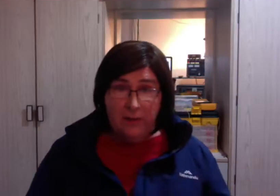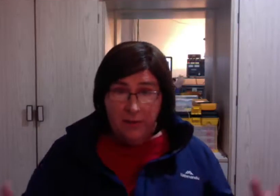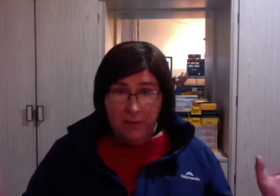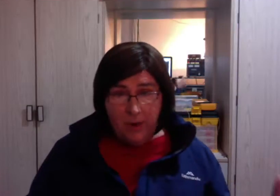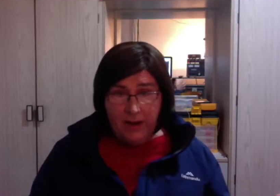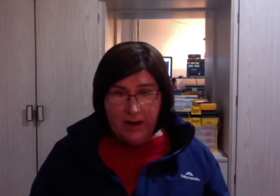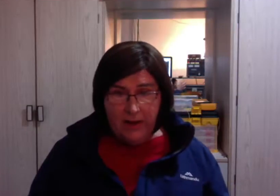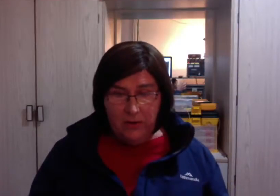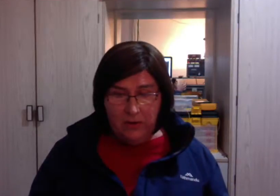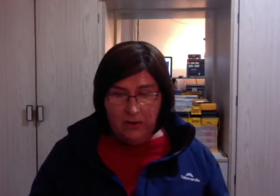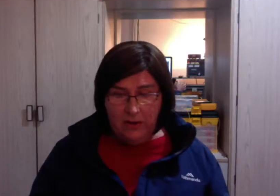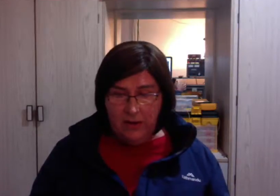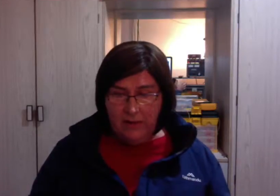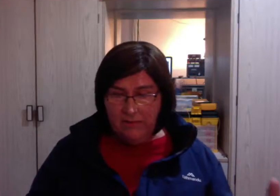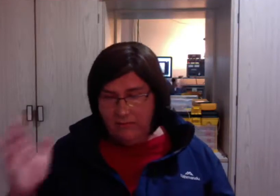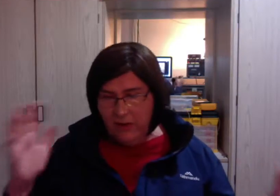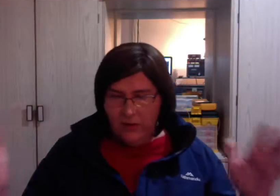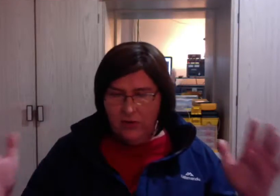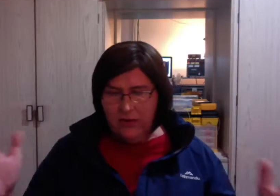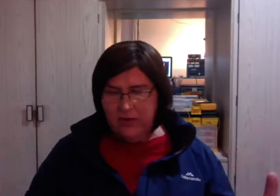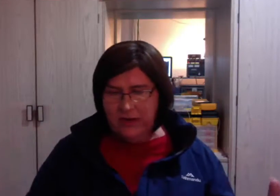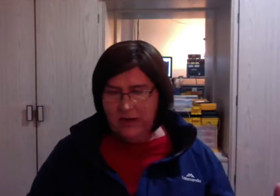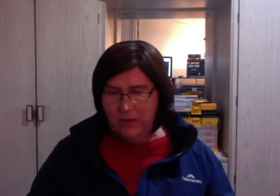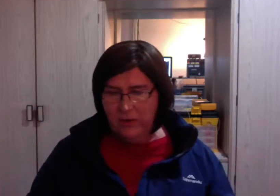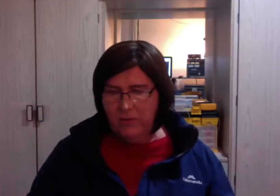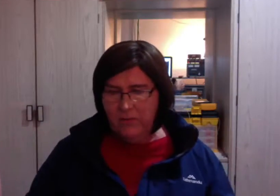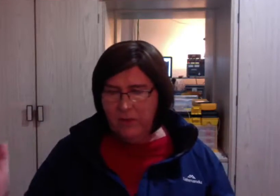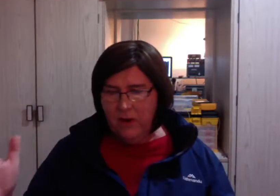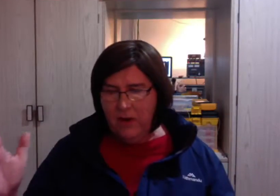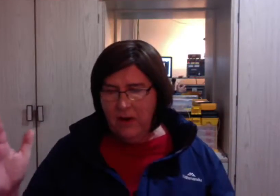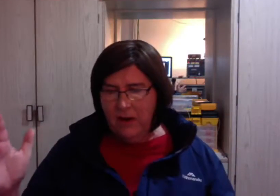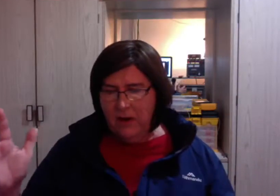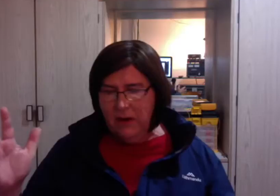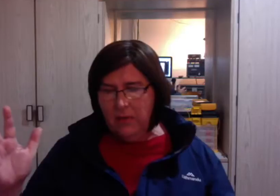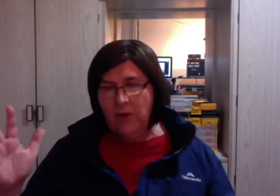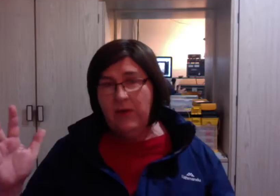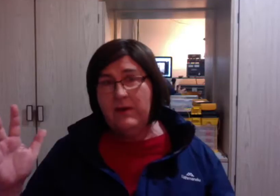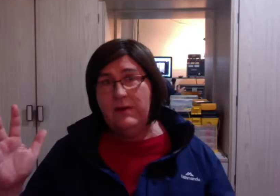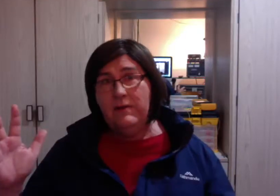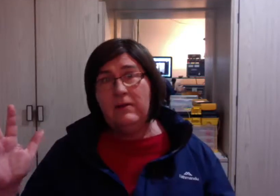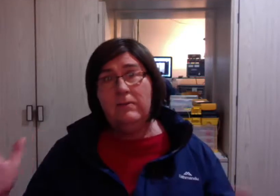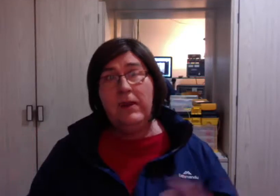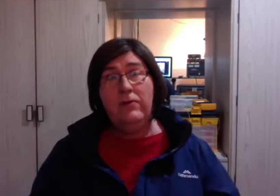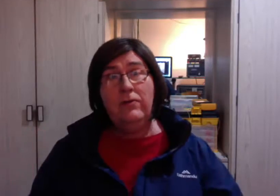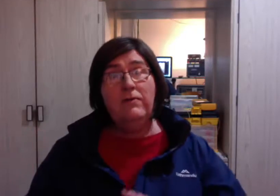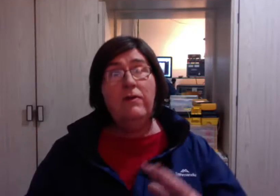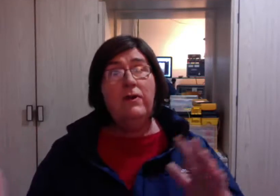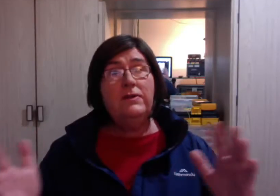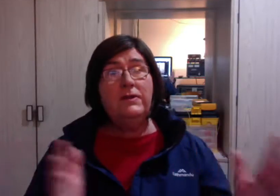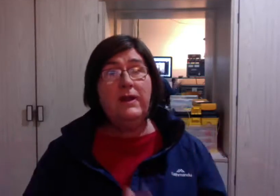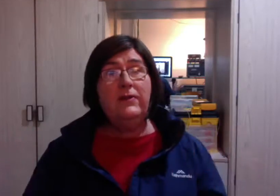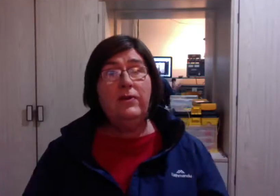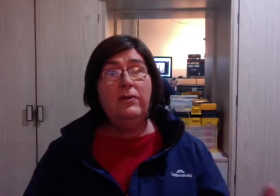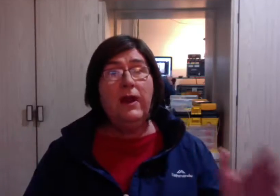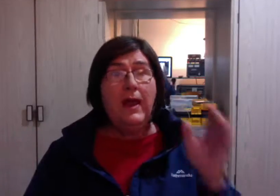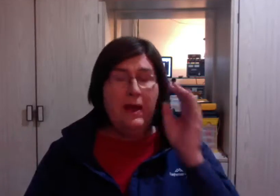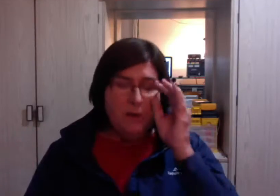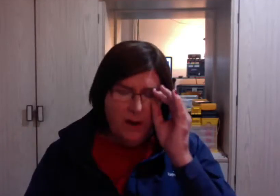lifted the bonnet and had a look. And for those of you who are technical, it was a petrol converted to diesel. And what had